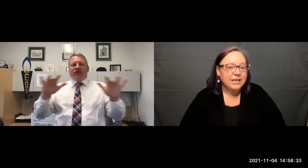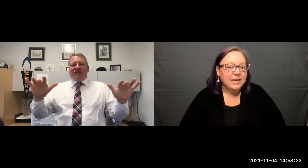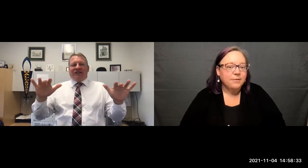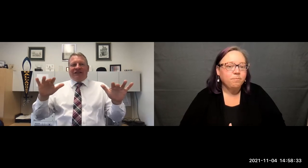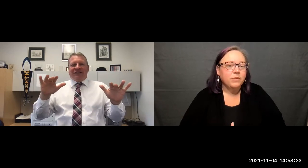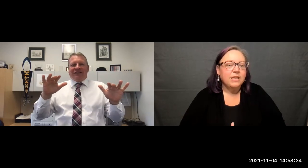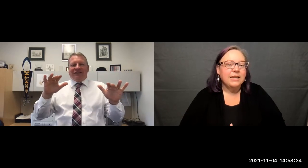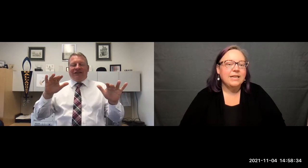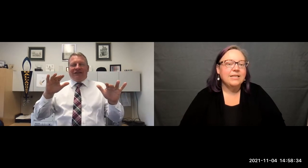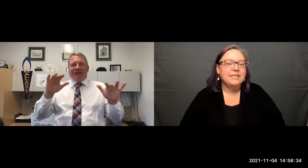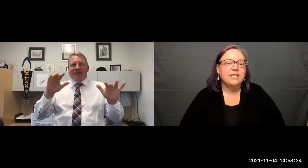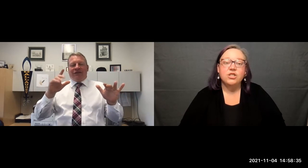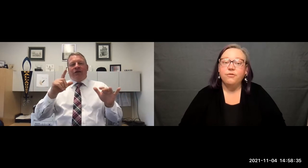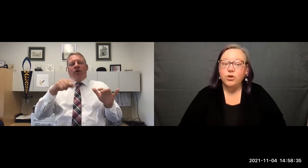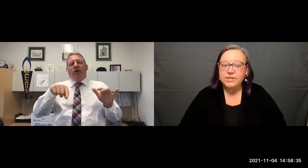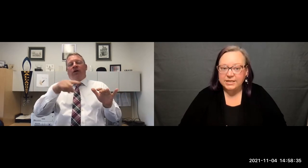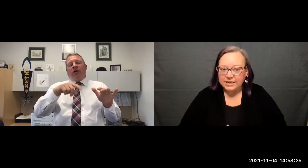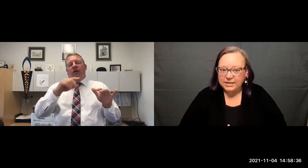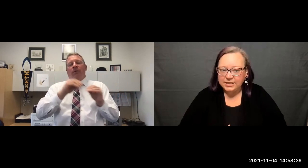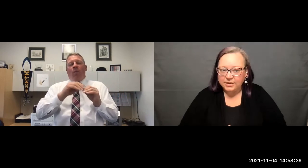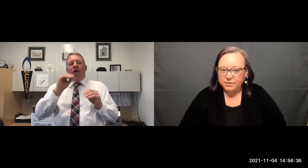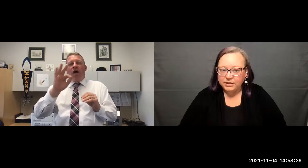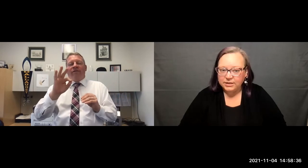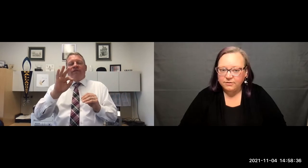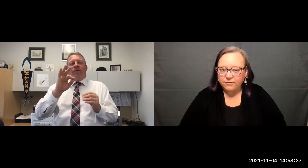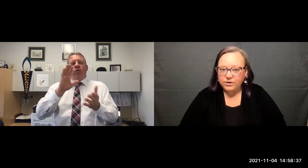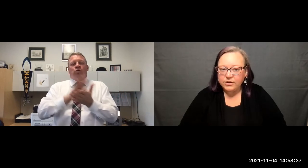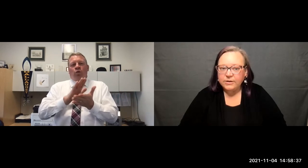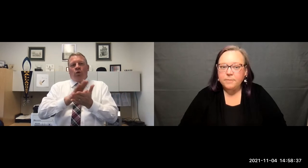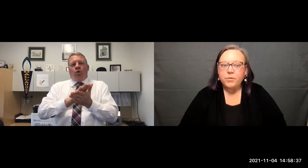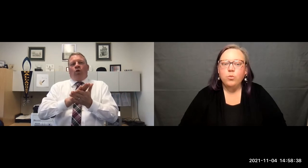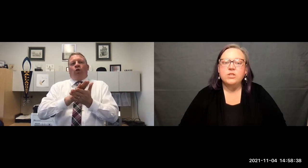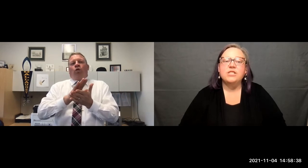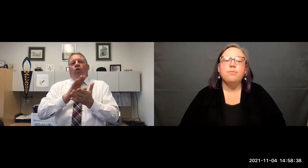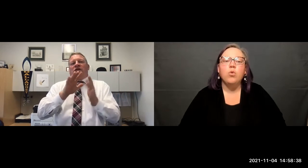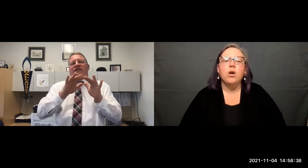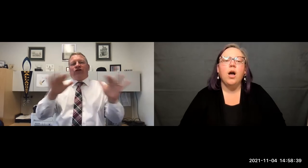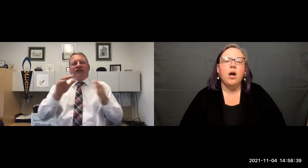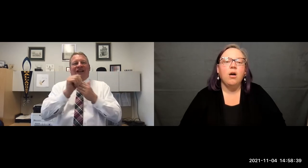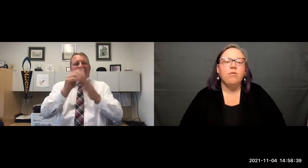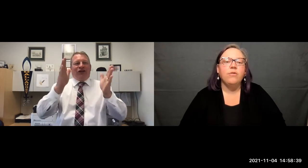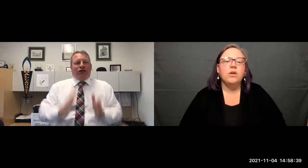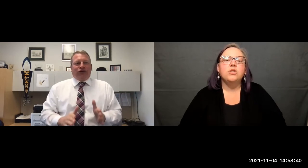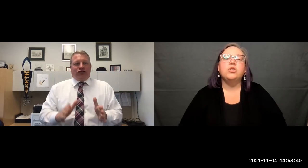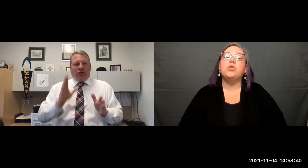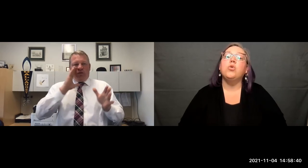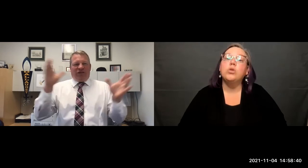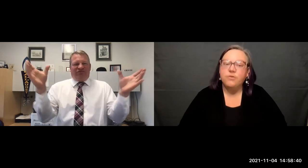Thursday, is diversity, I believe, which is more of school